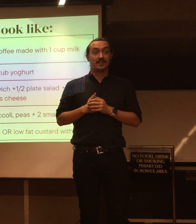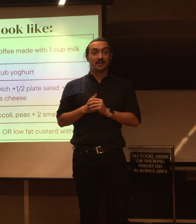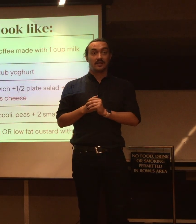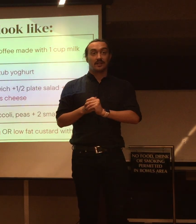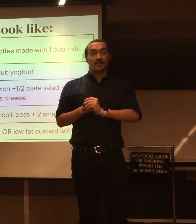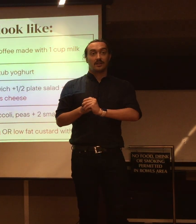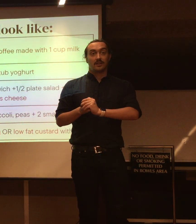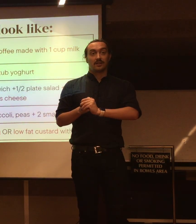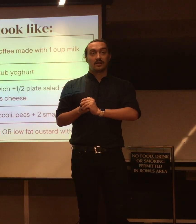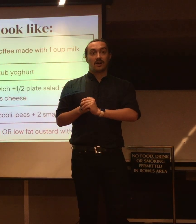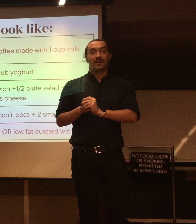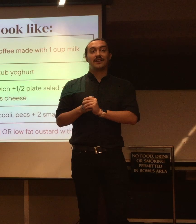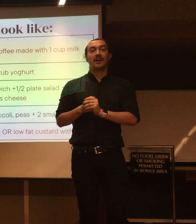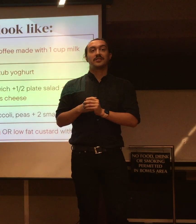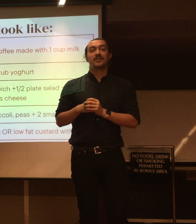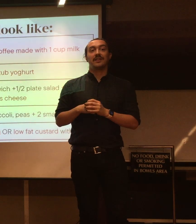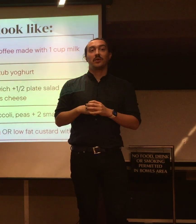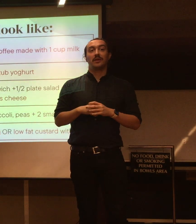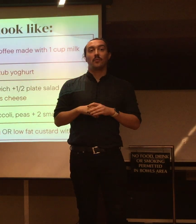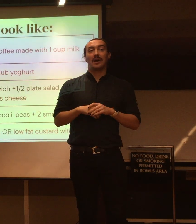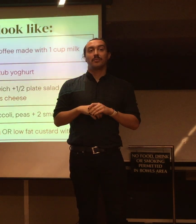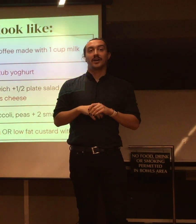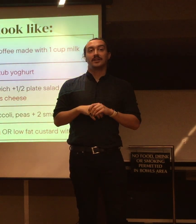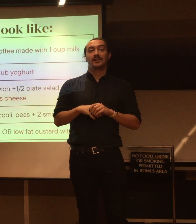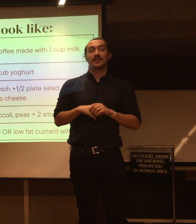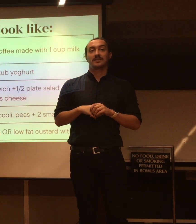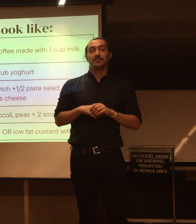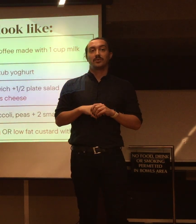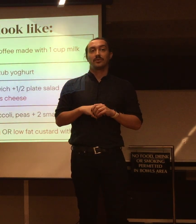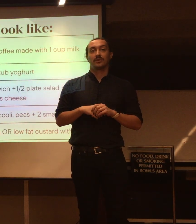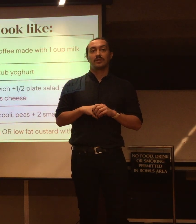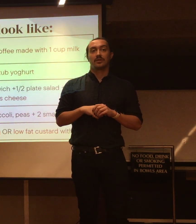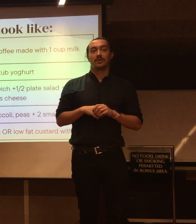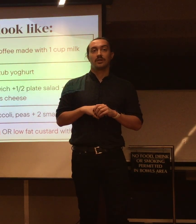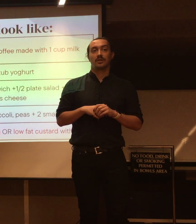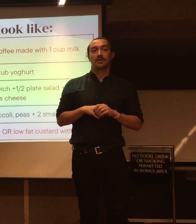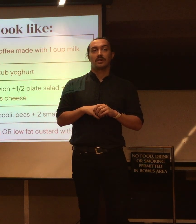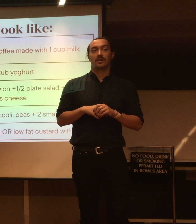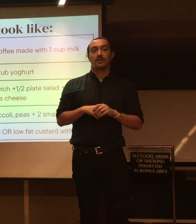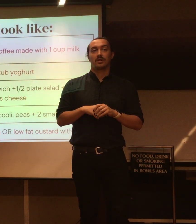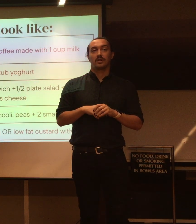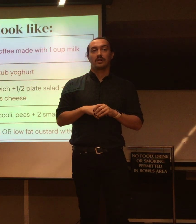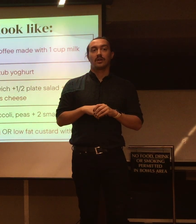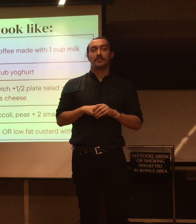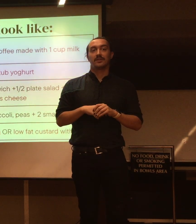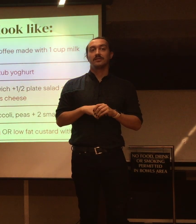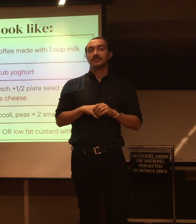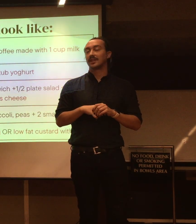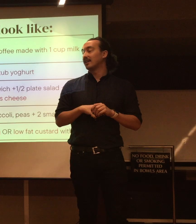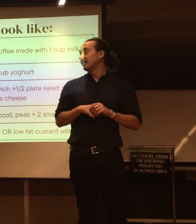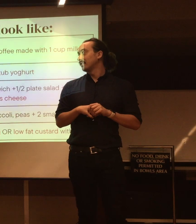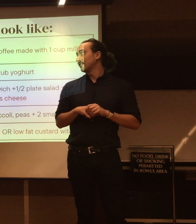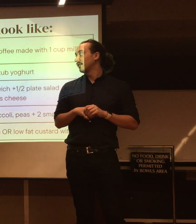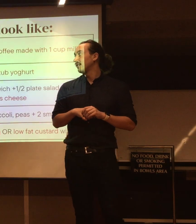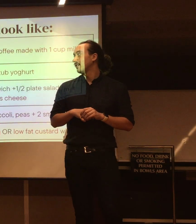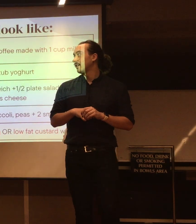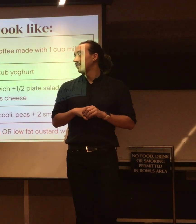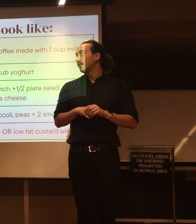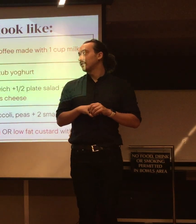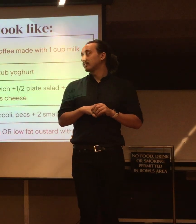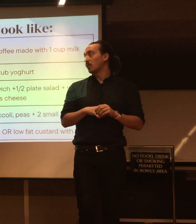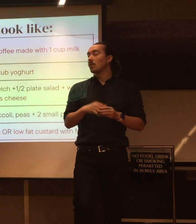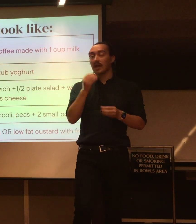Yes. I don't ever eat white bread. It's more Whole meal. wholemeal. Yeah. So